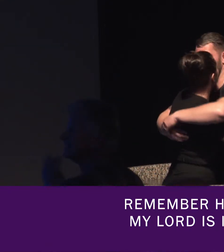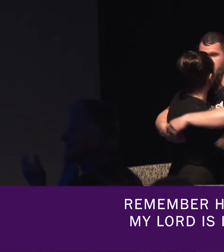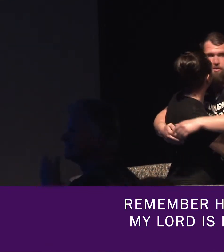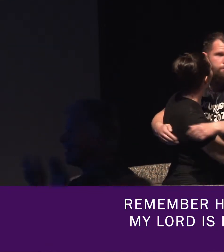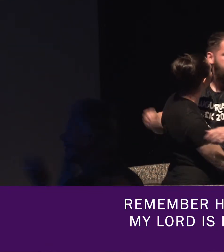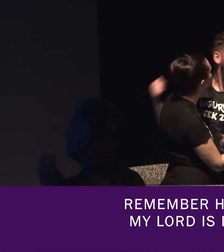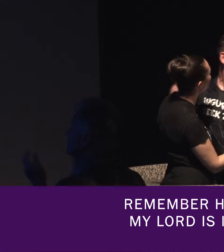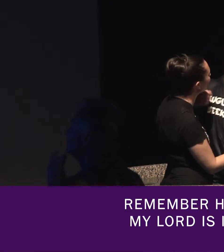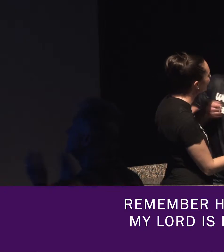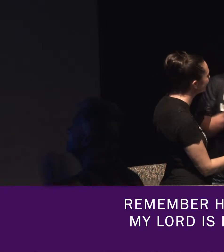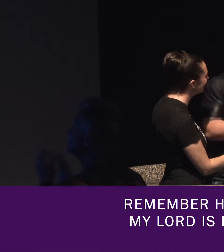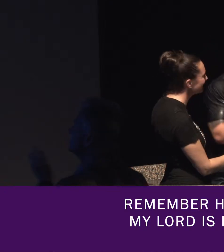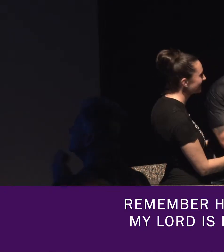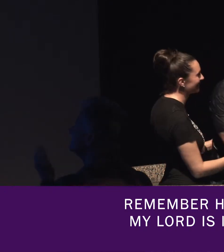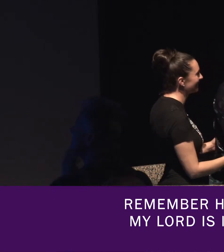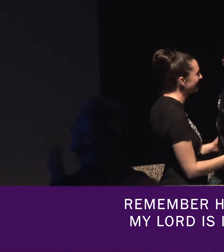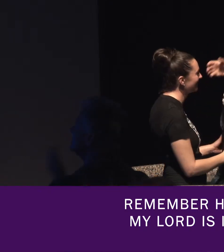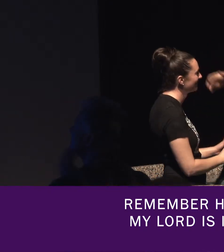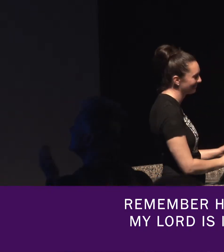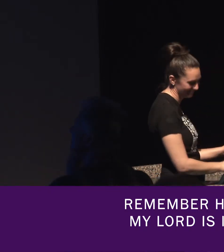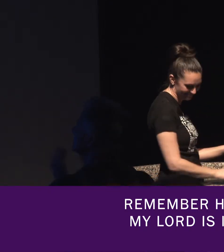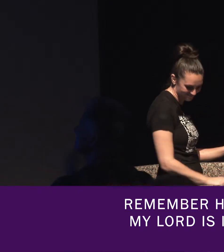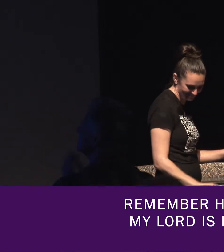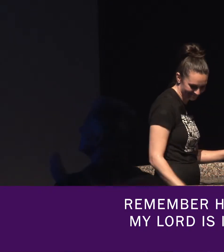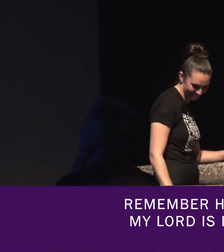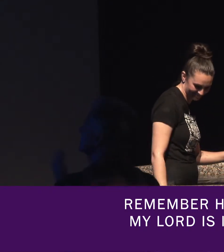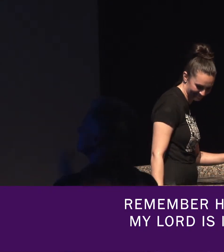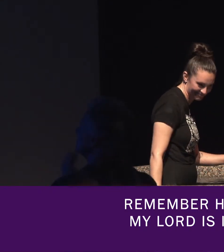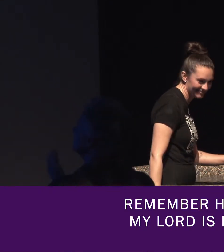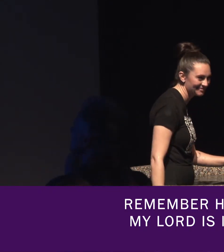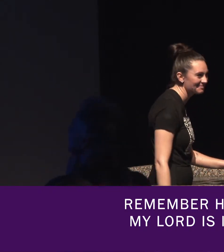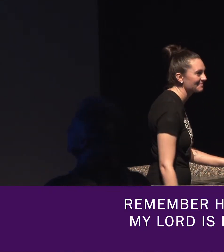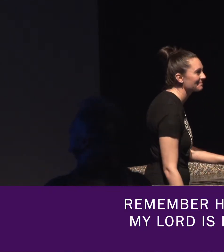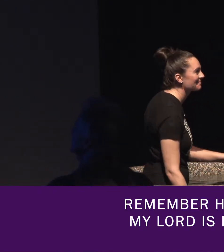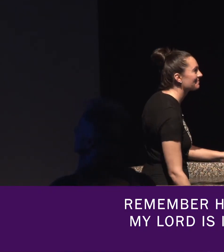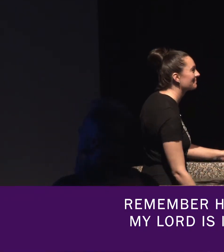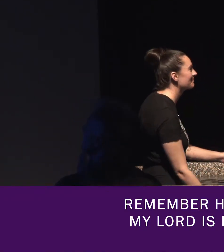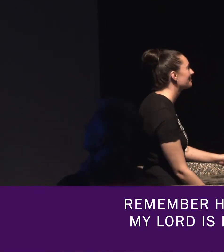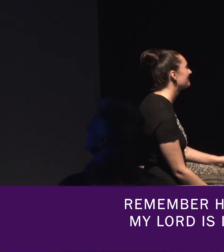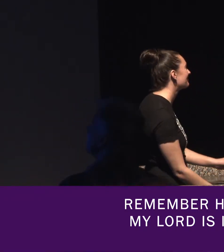appealing. The Lord is